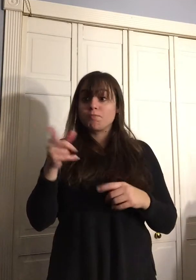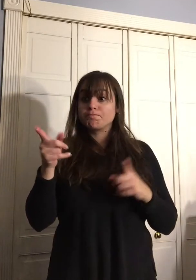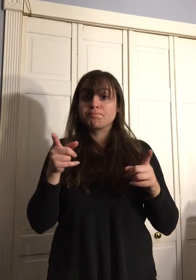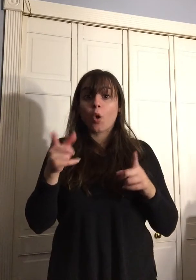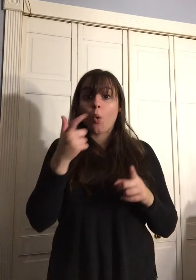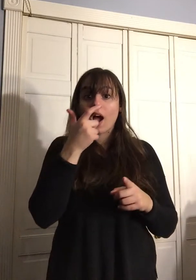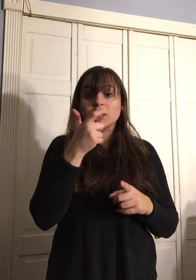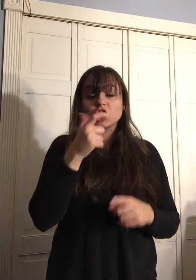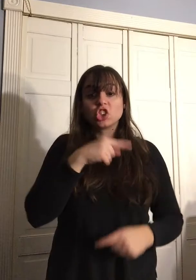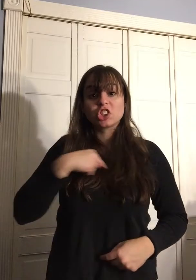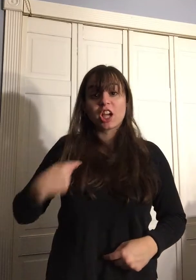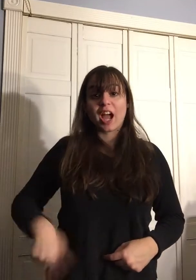see in any young girl's life.